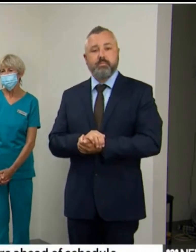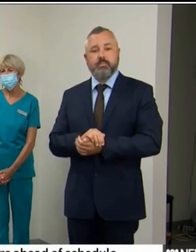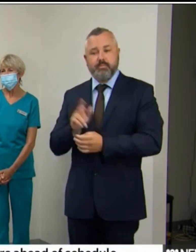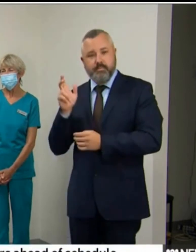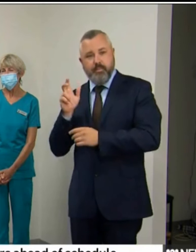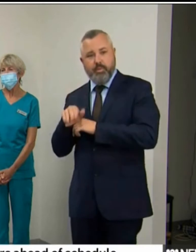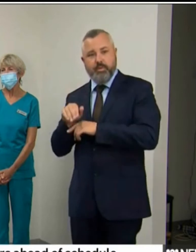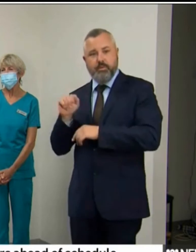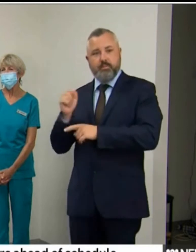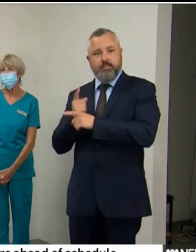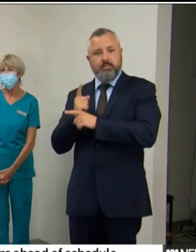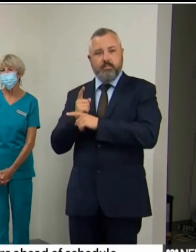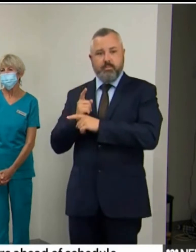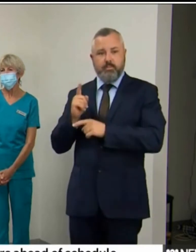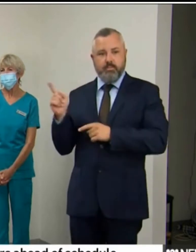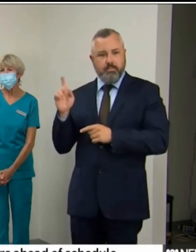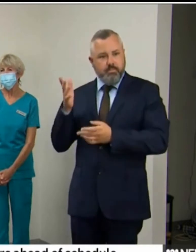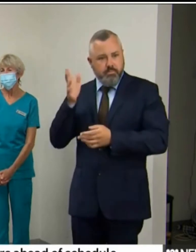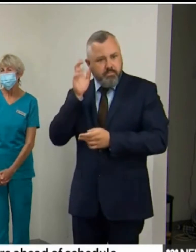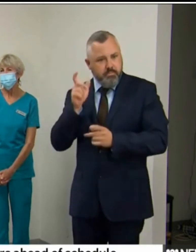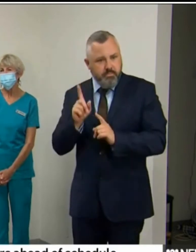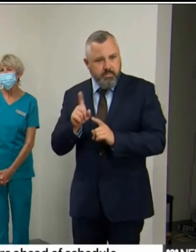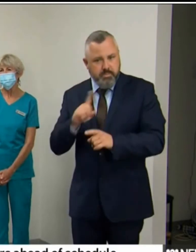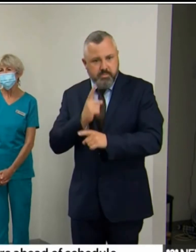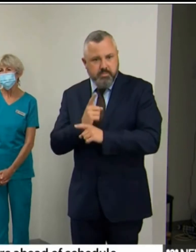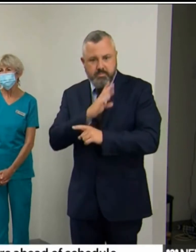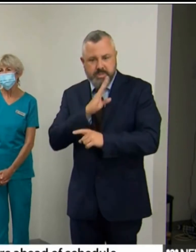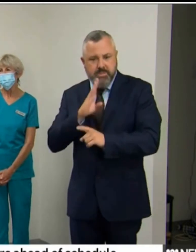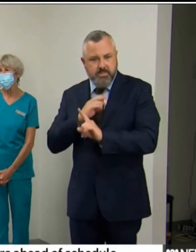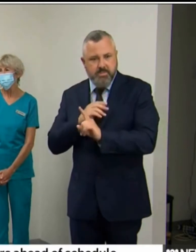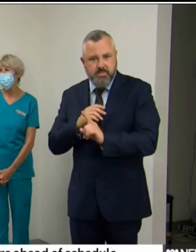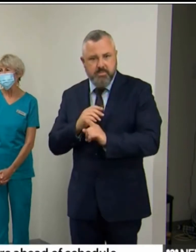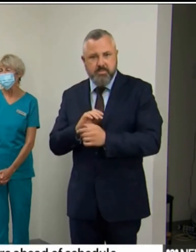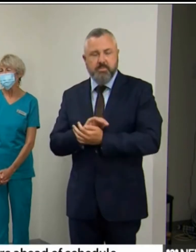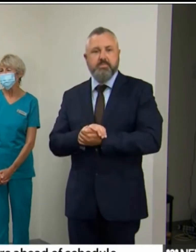Okay, I haven't heard them. I apologise, but go ahead.